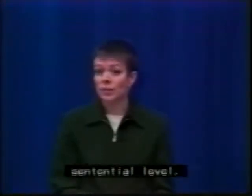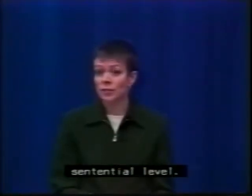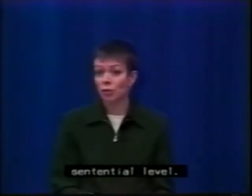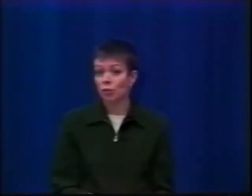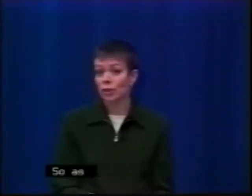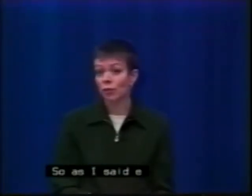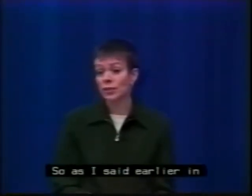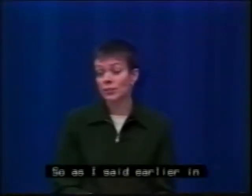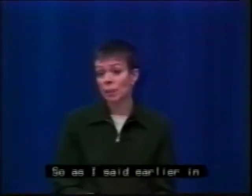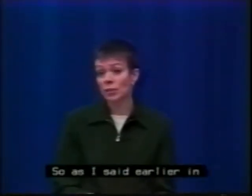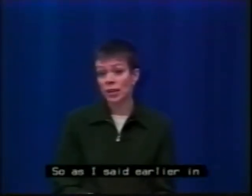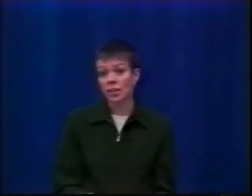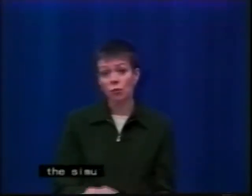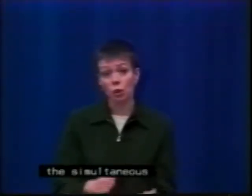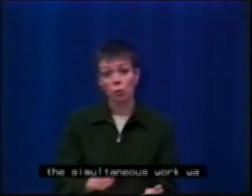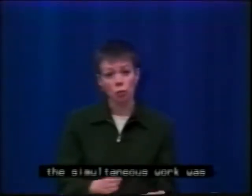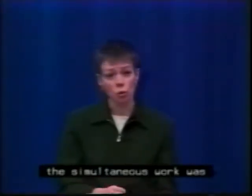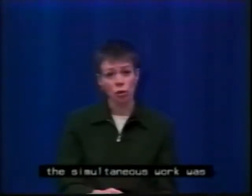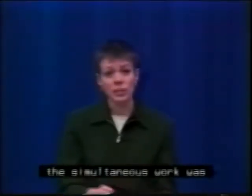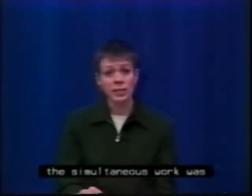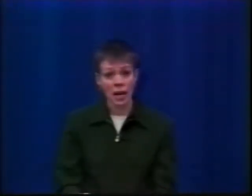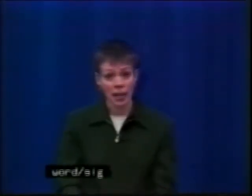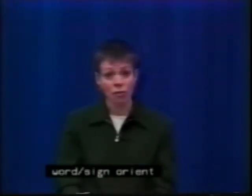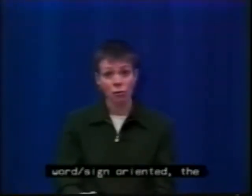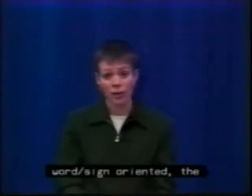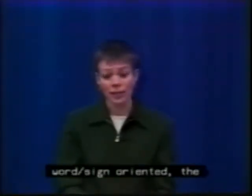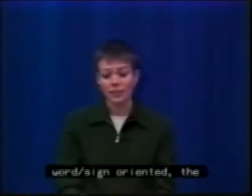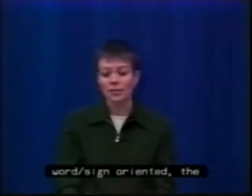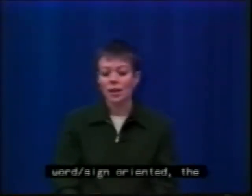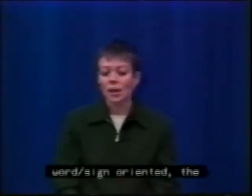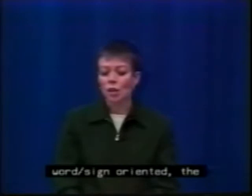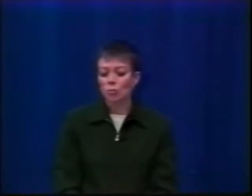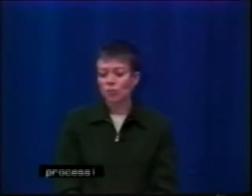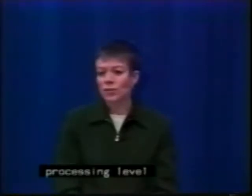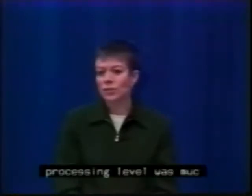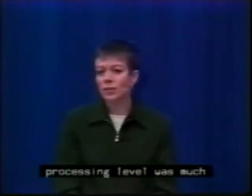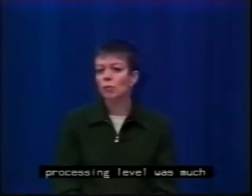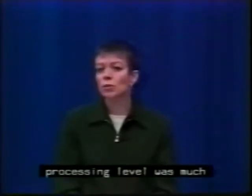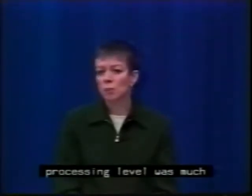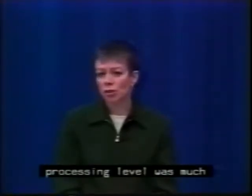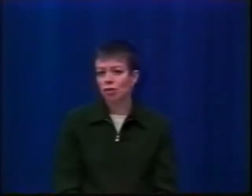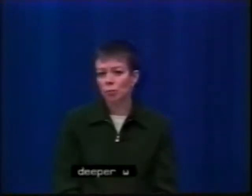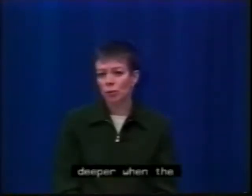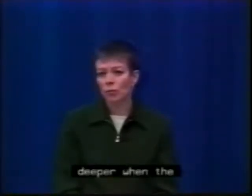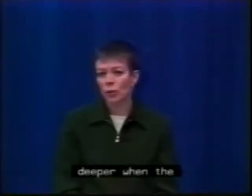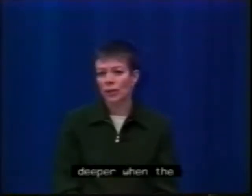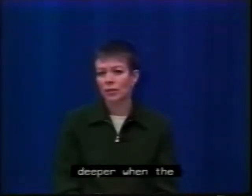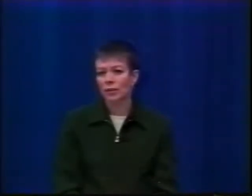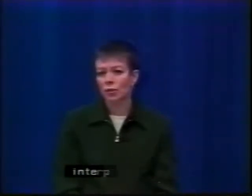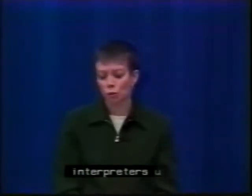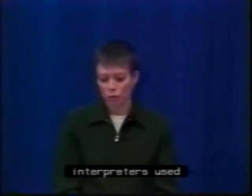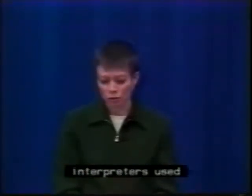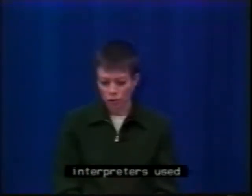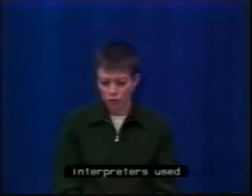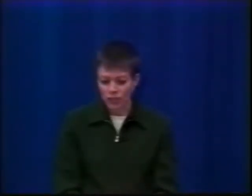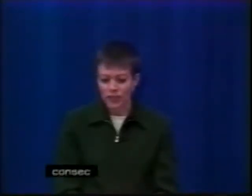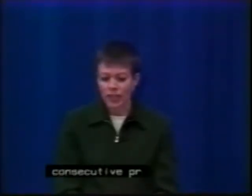I said earlier, in the simultaneous work was word sign oriented, the process was much deeper when the interpreters used